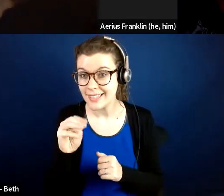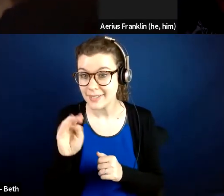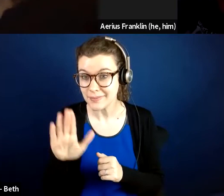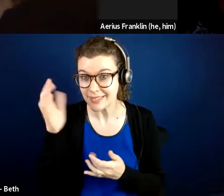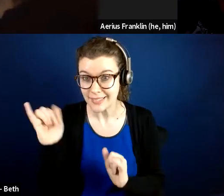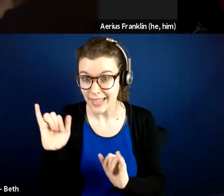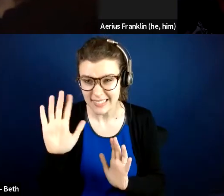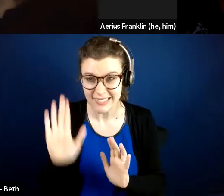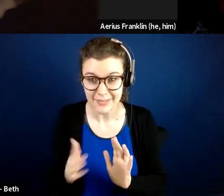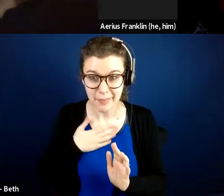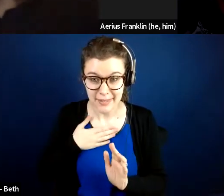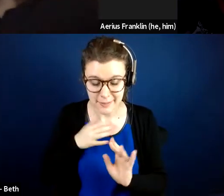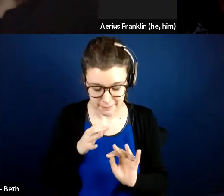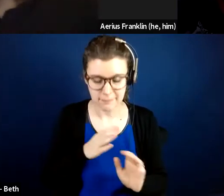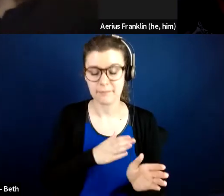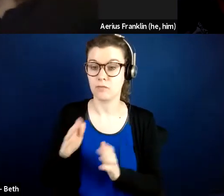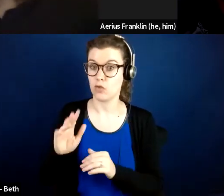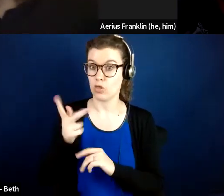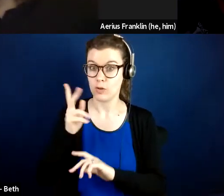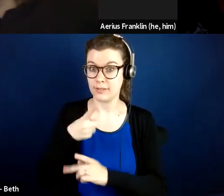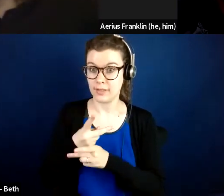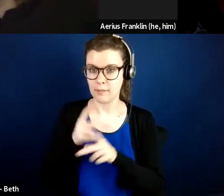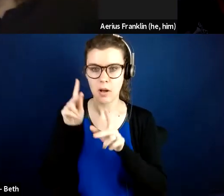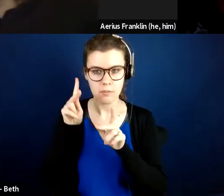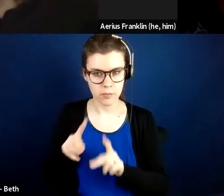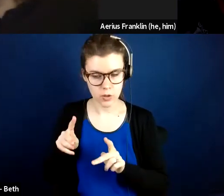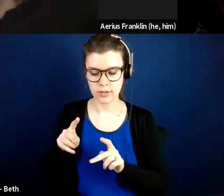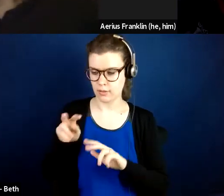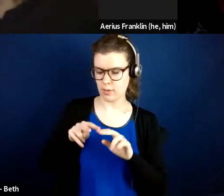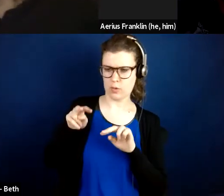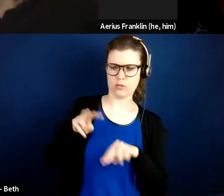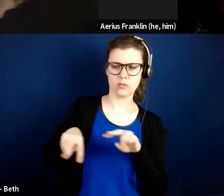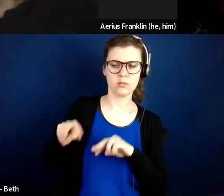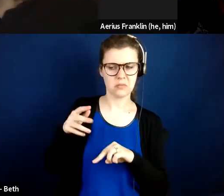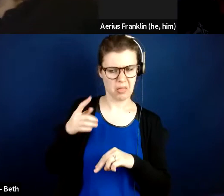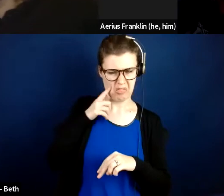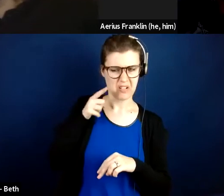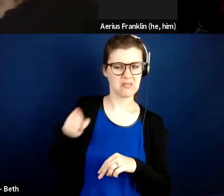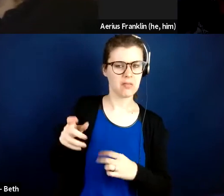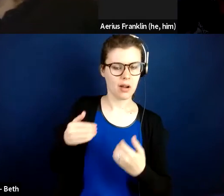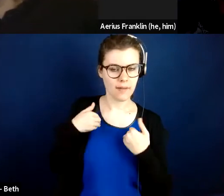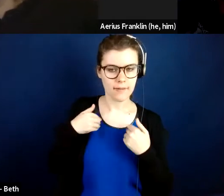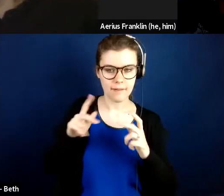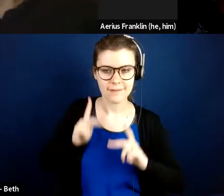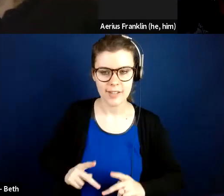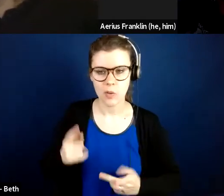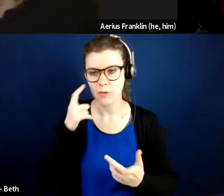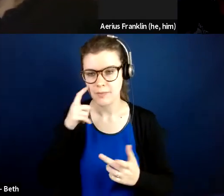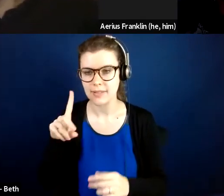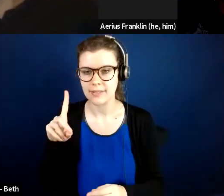Or a person who is regarded as having a physical or